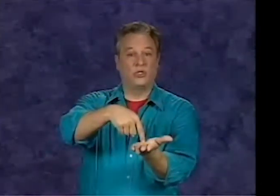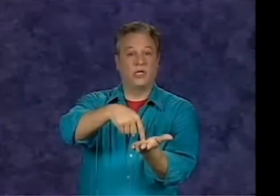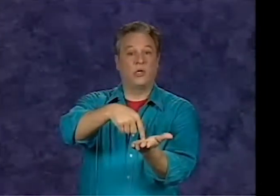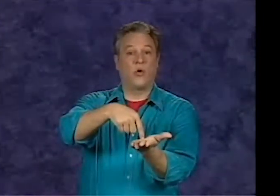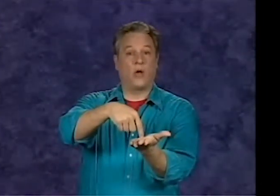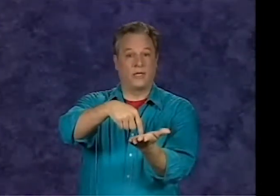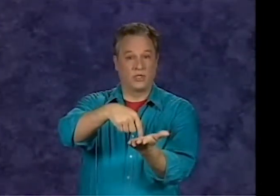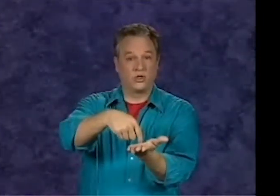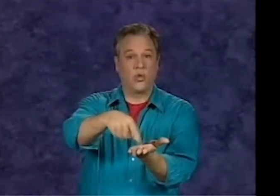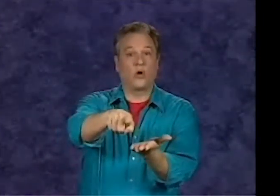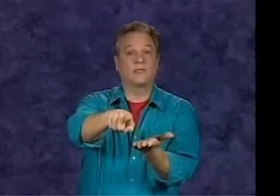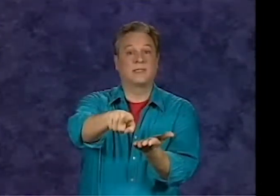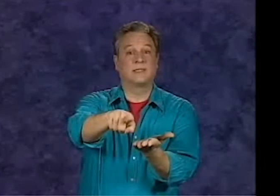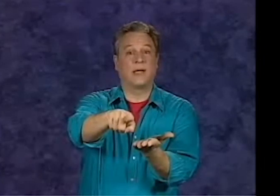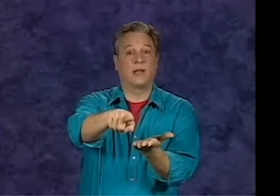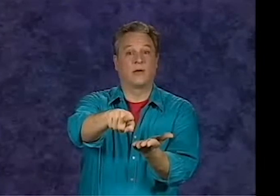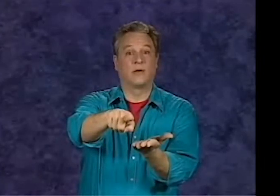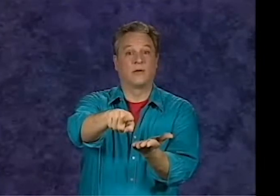pushing coins towards the seller.